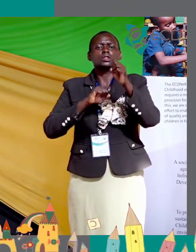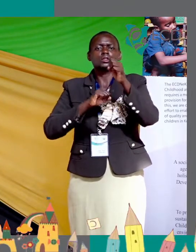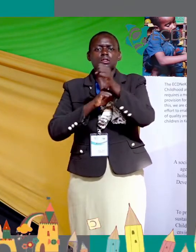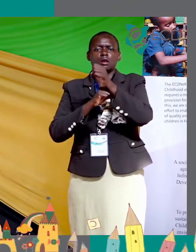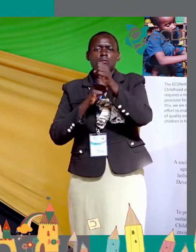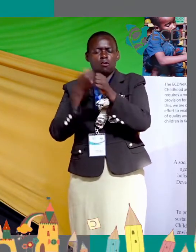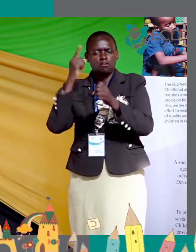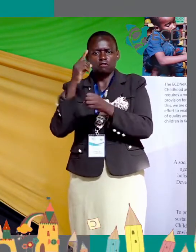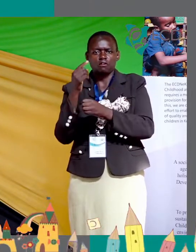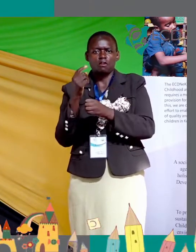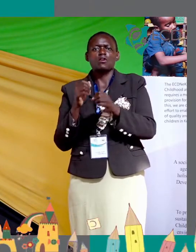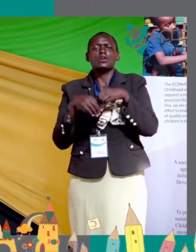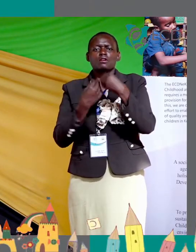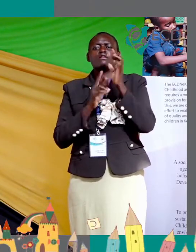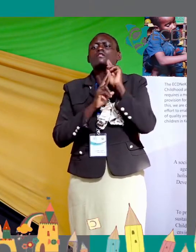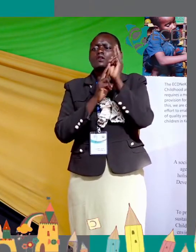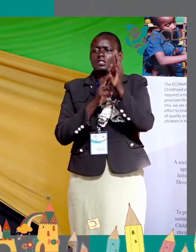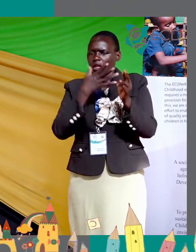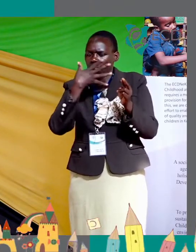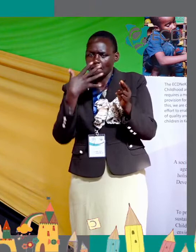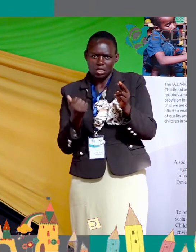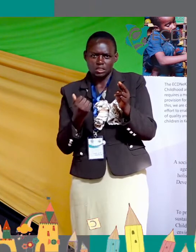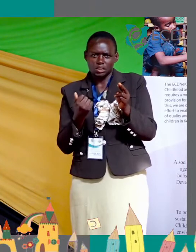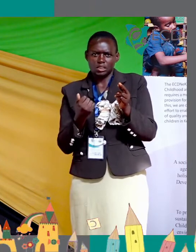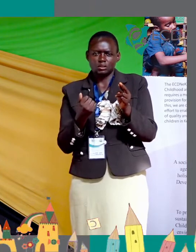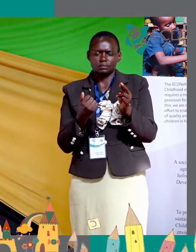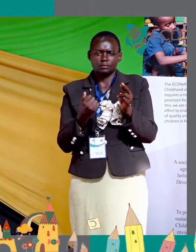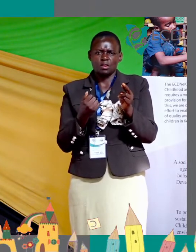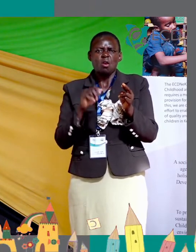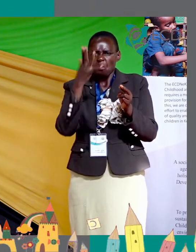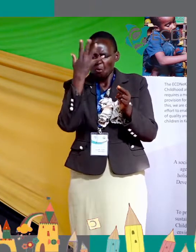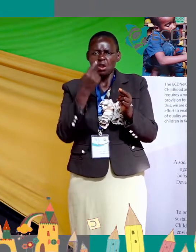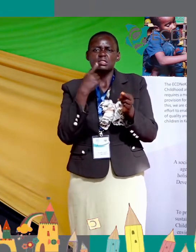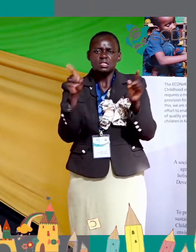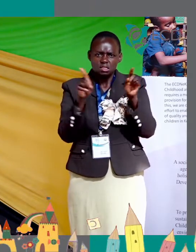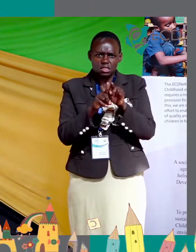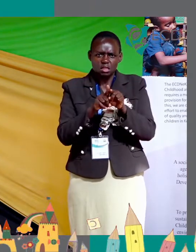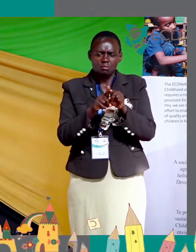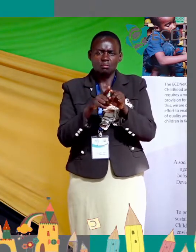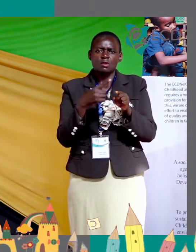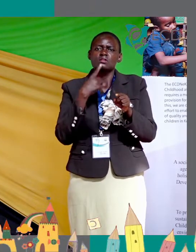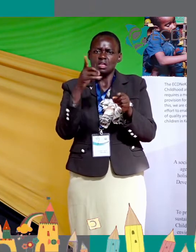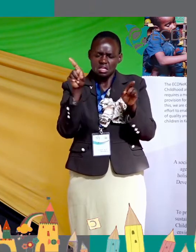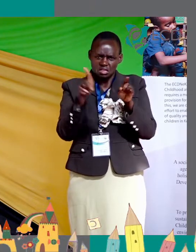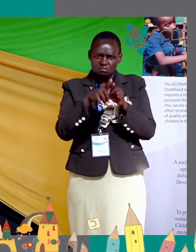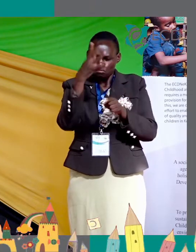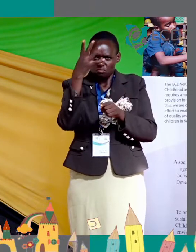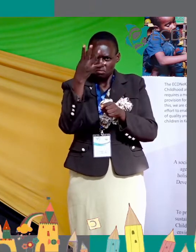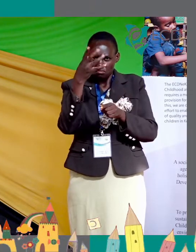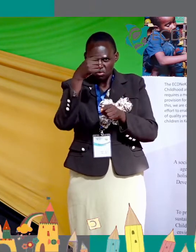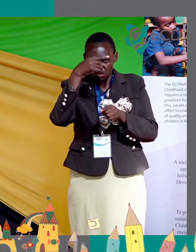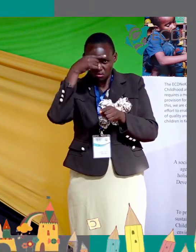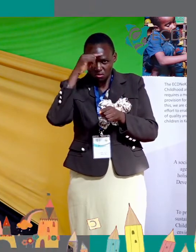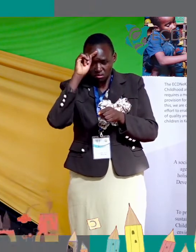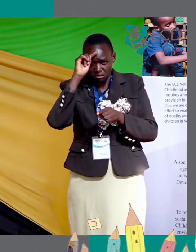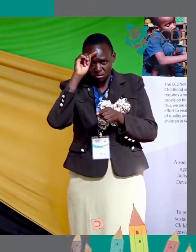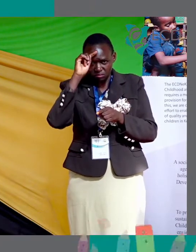what is going to give us results? Why am I saying this? I'm saying this because